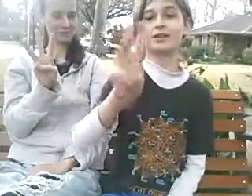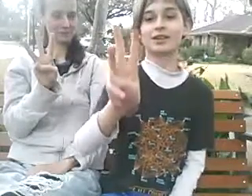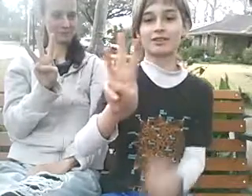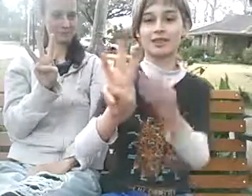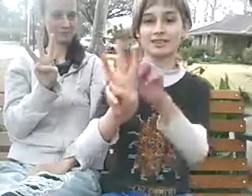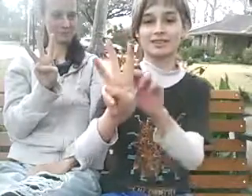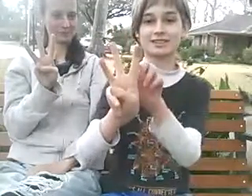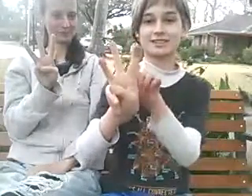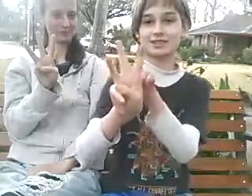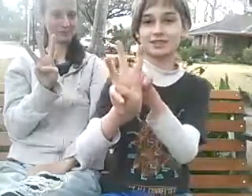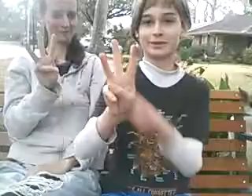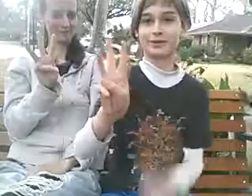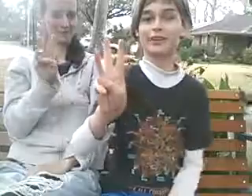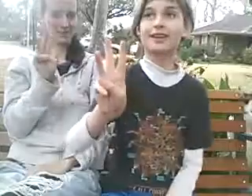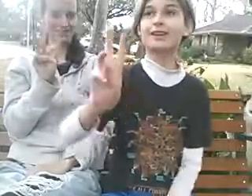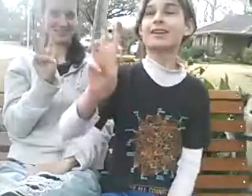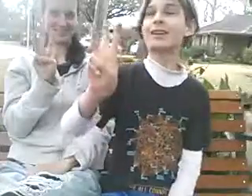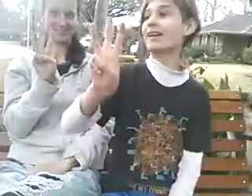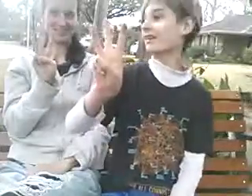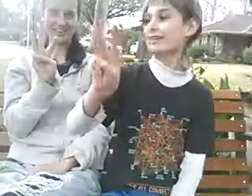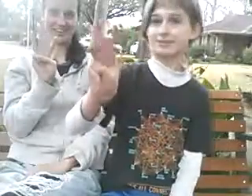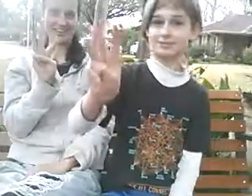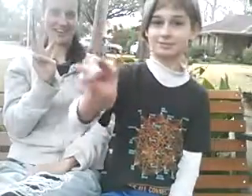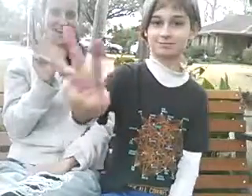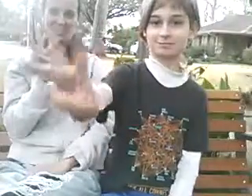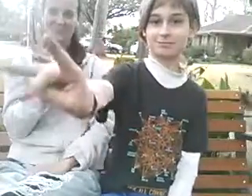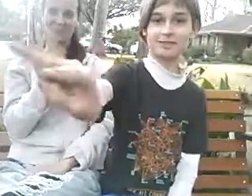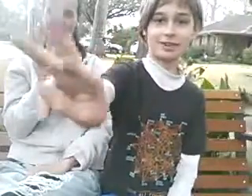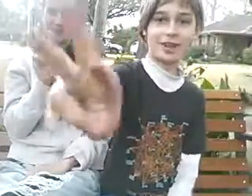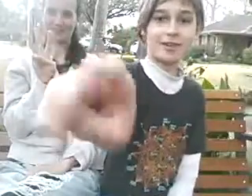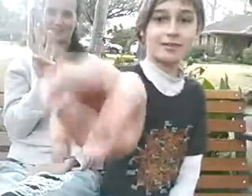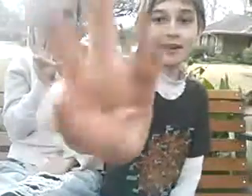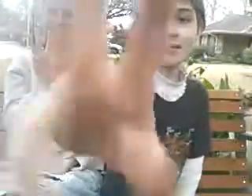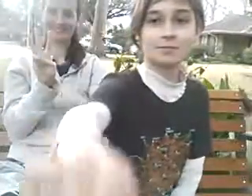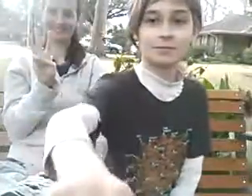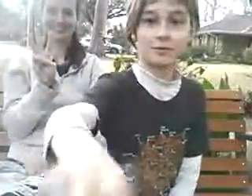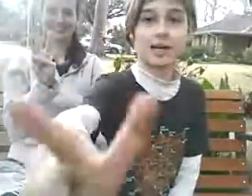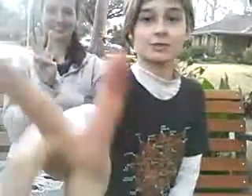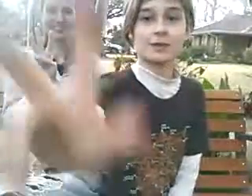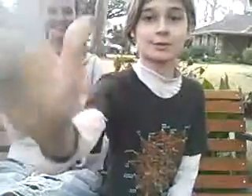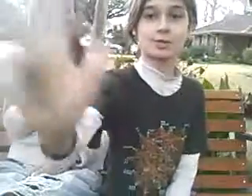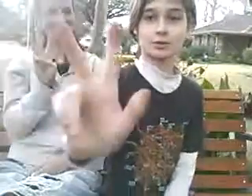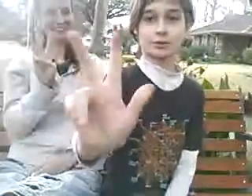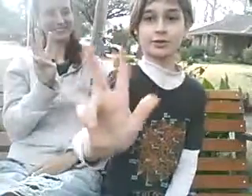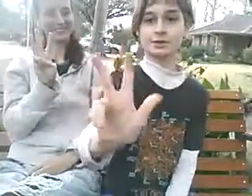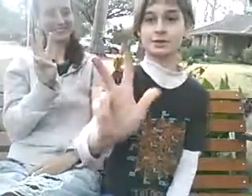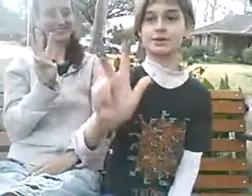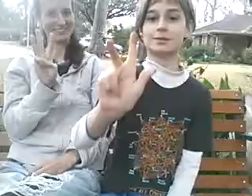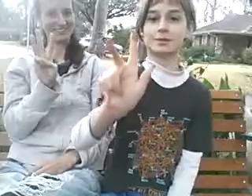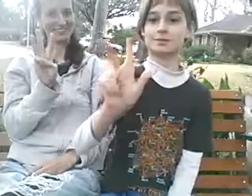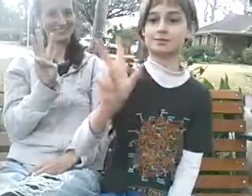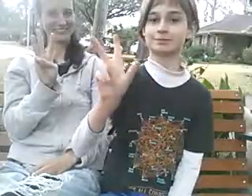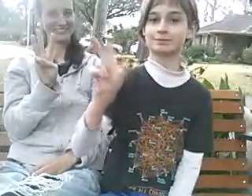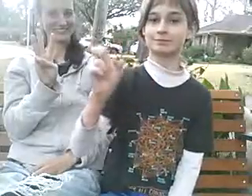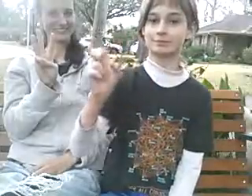W. Right, nice. W. It's 3. Got 3 prongs. Velociraptor. Just do this.